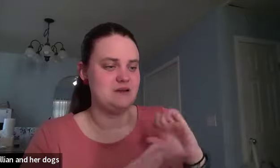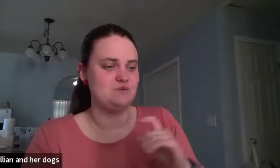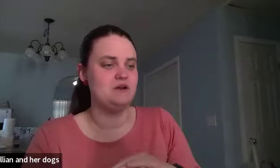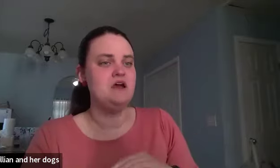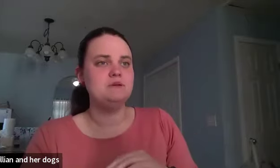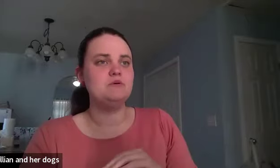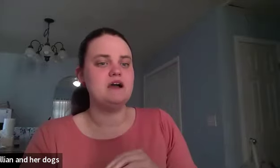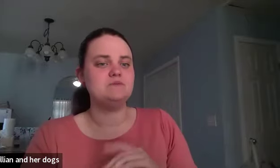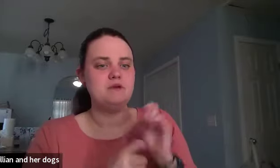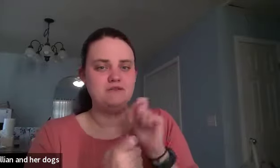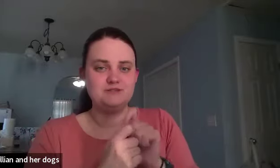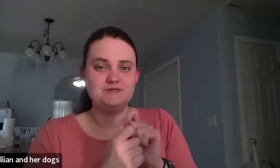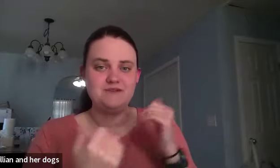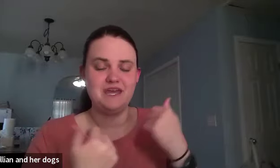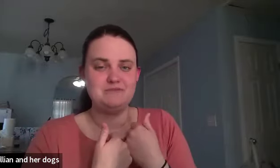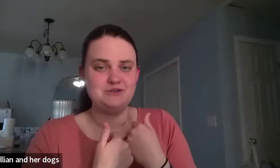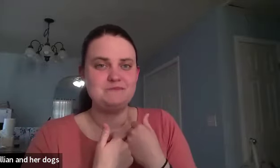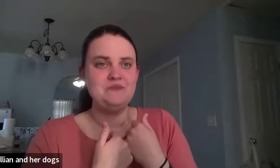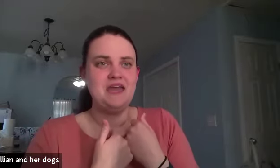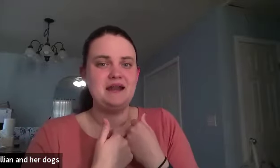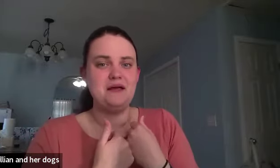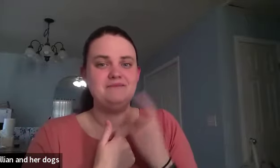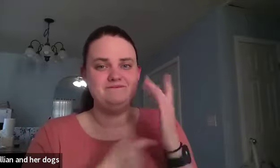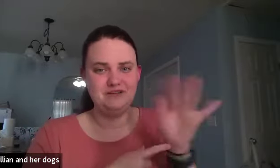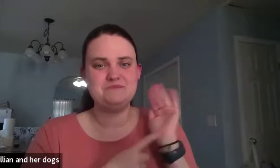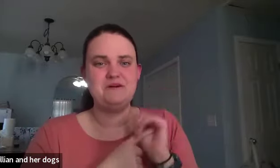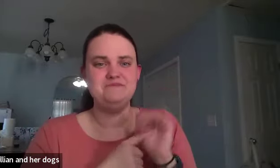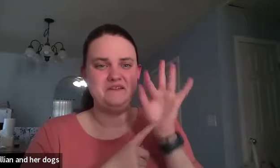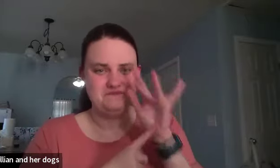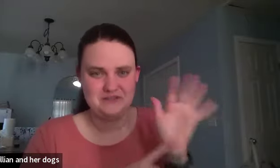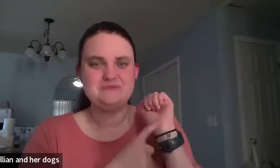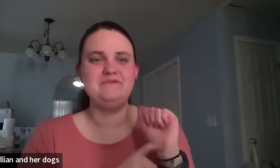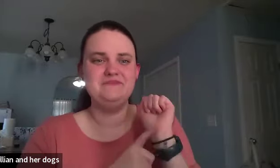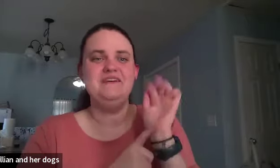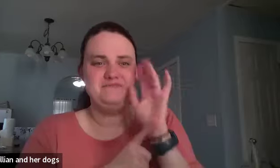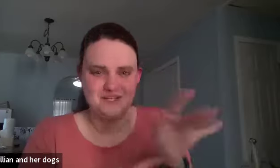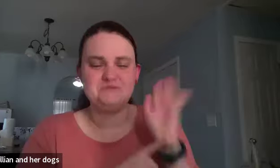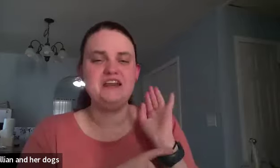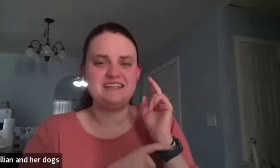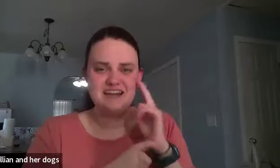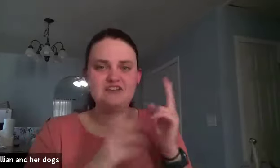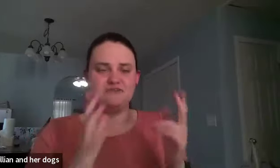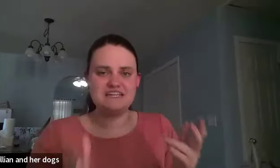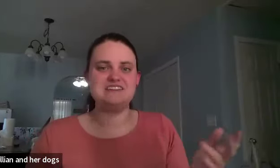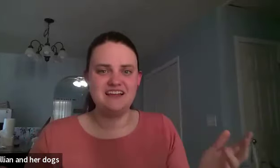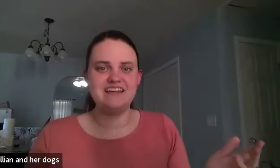been times where people ask me about very specific animals, and I'm like, finger spell, finger spell, finger spell, and I can tell in their faces they're